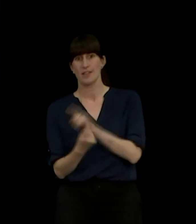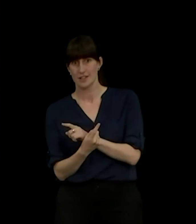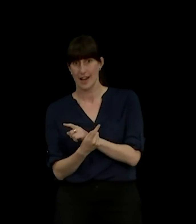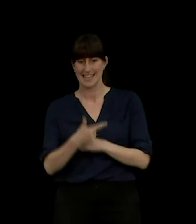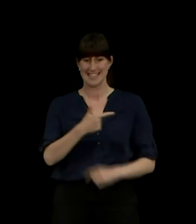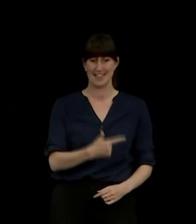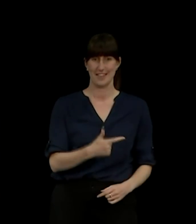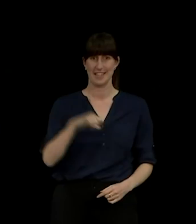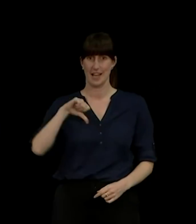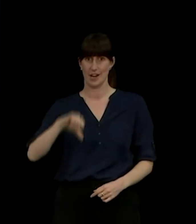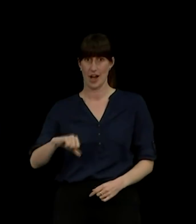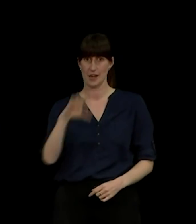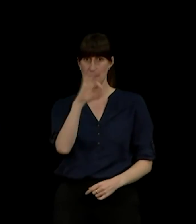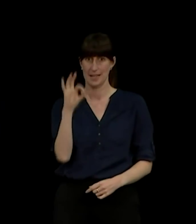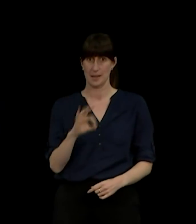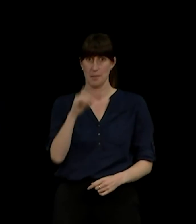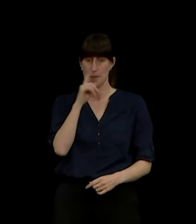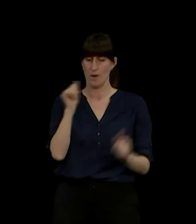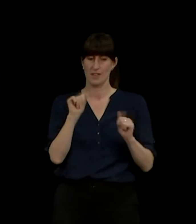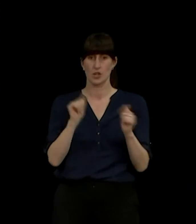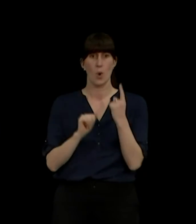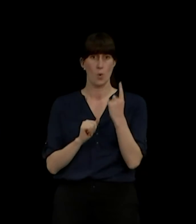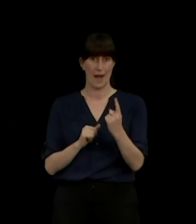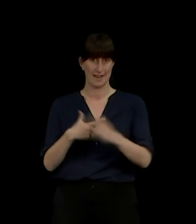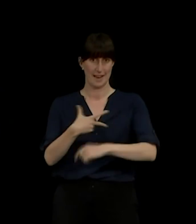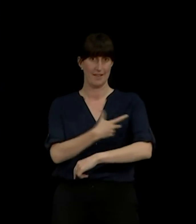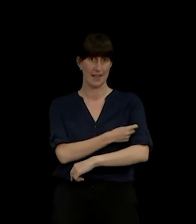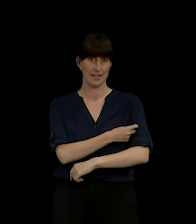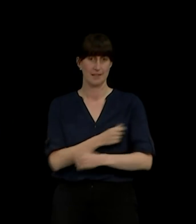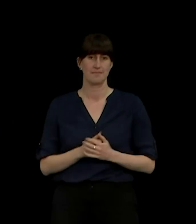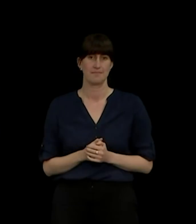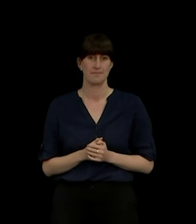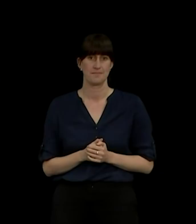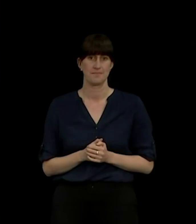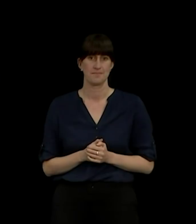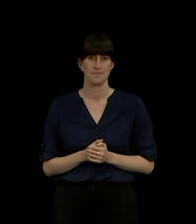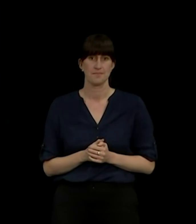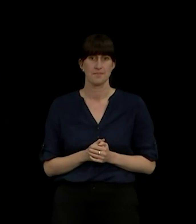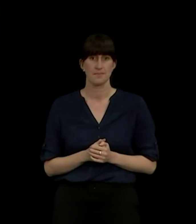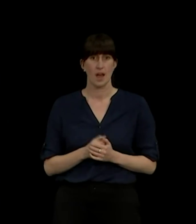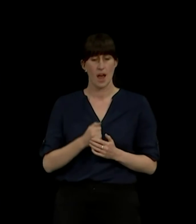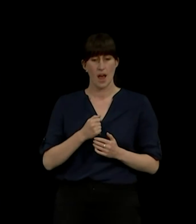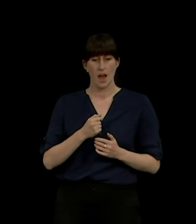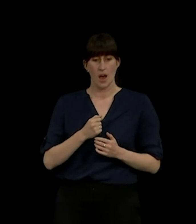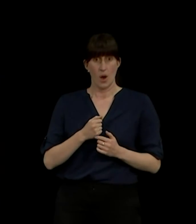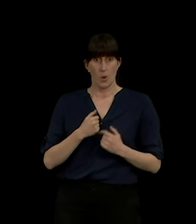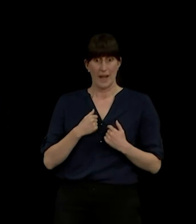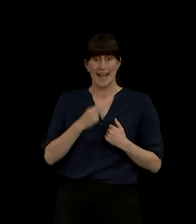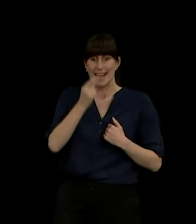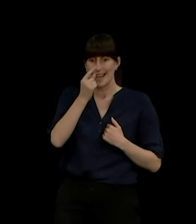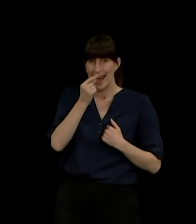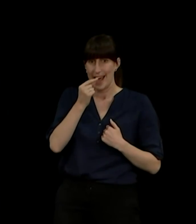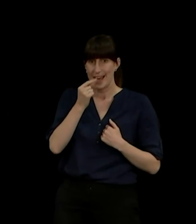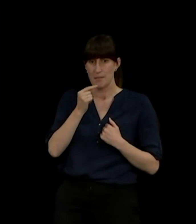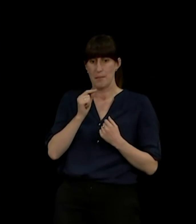79% have had their first dose. We have a different approach to COVID within our sights and in